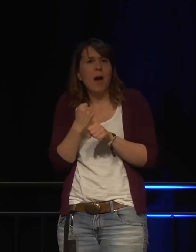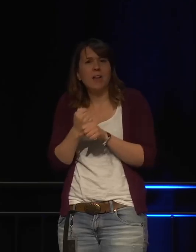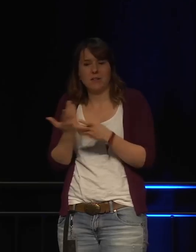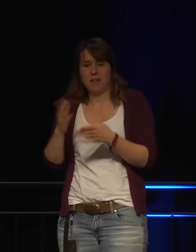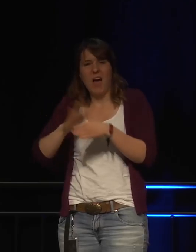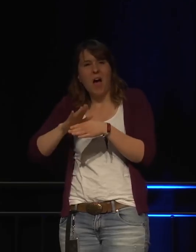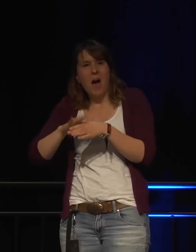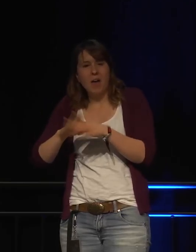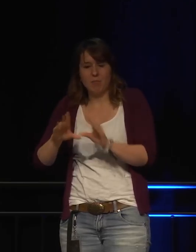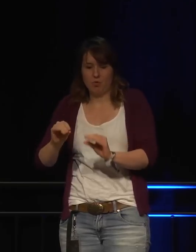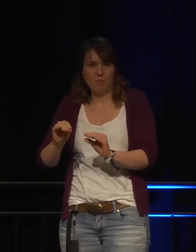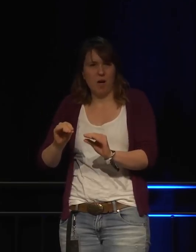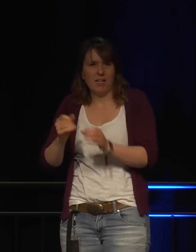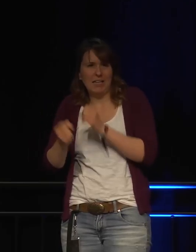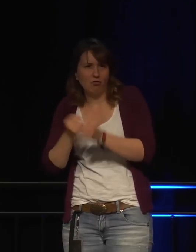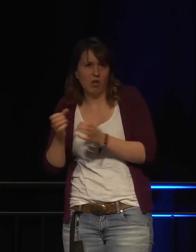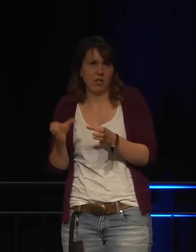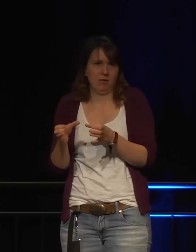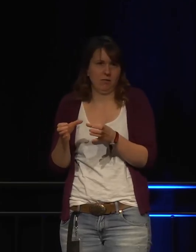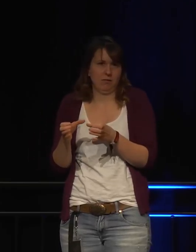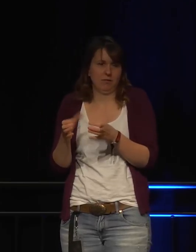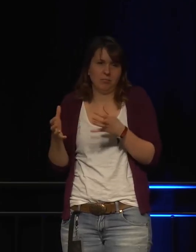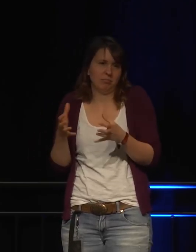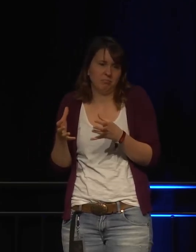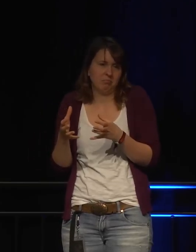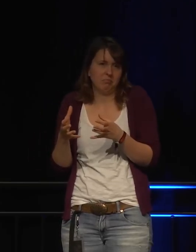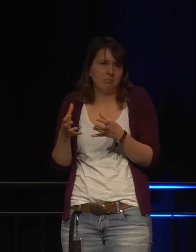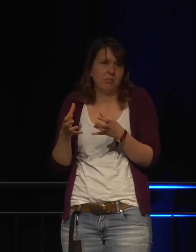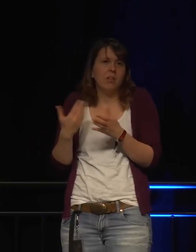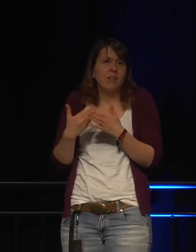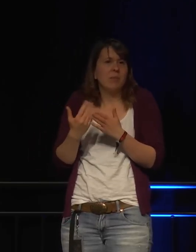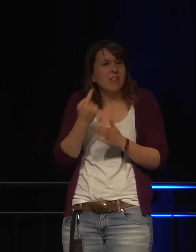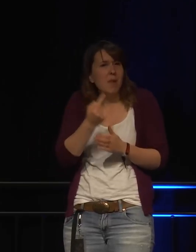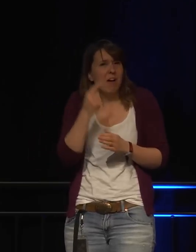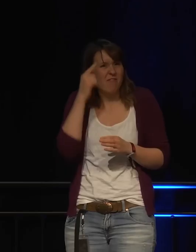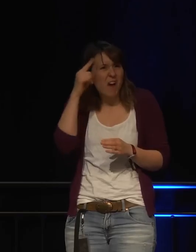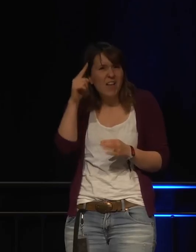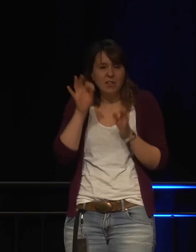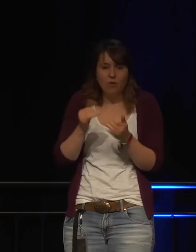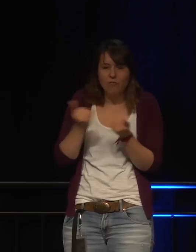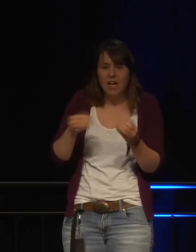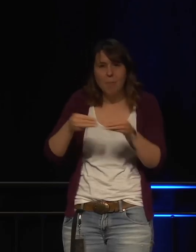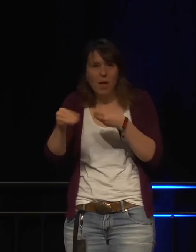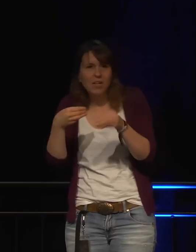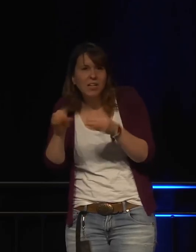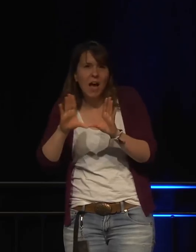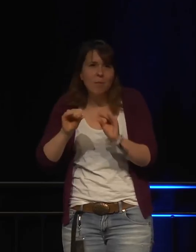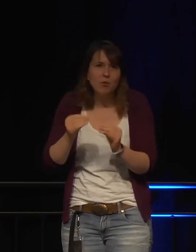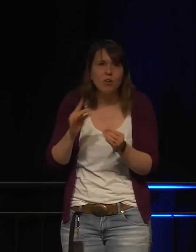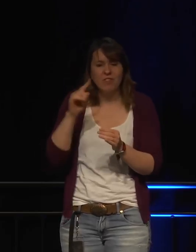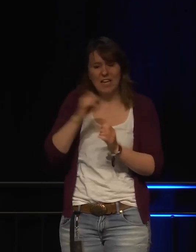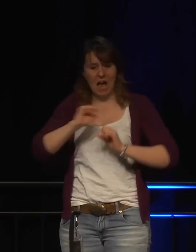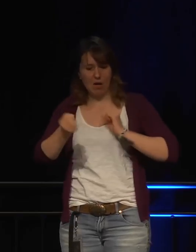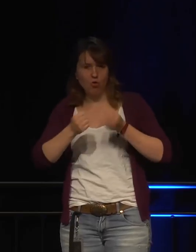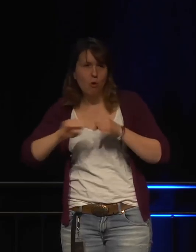long years, and they had a lot of knowledge in terms of materials, ergonomics,